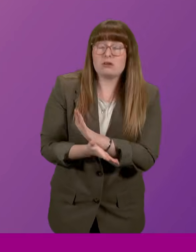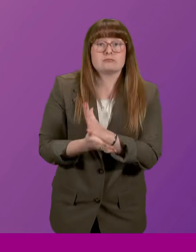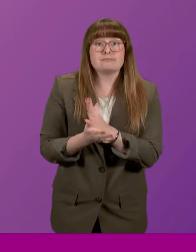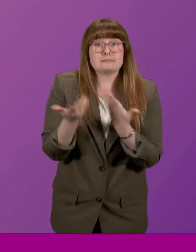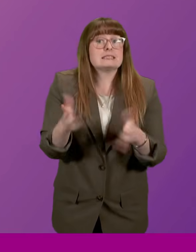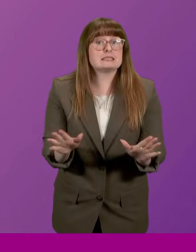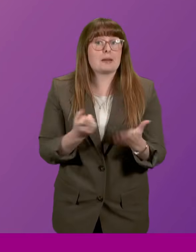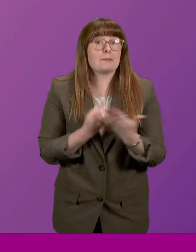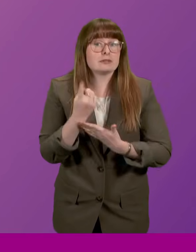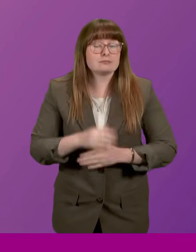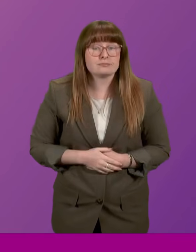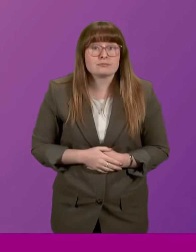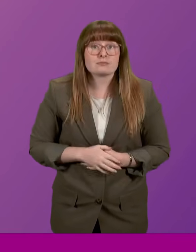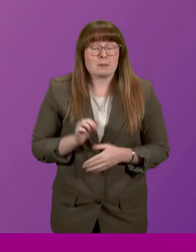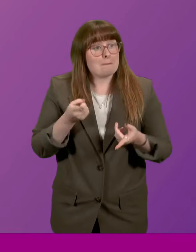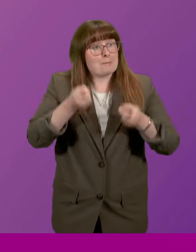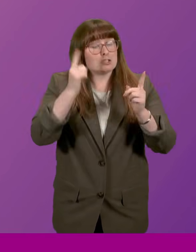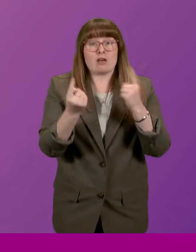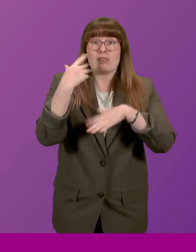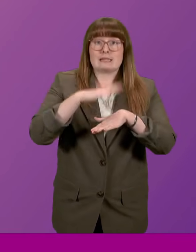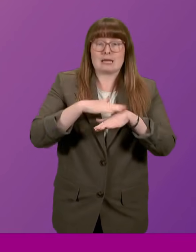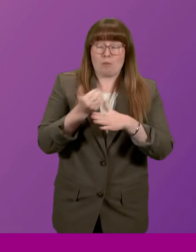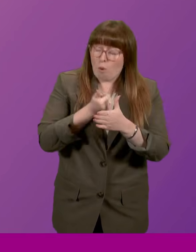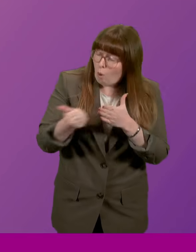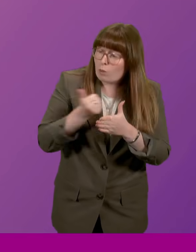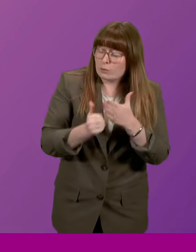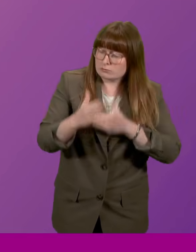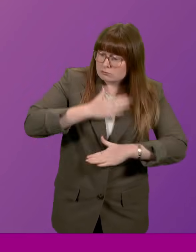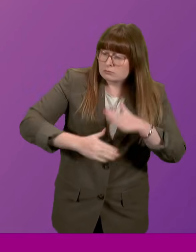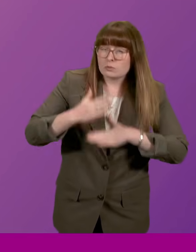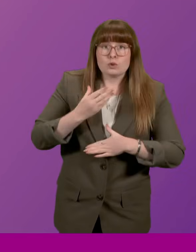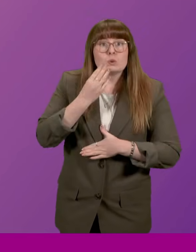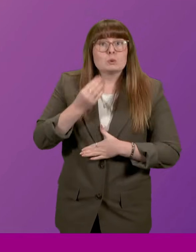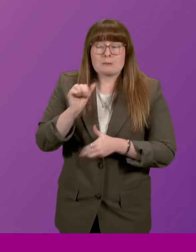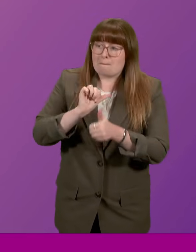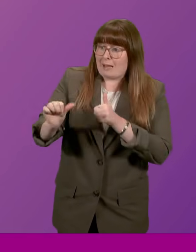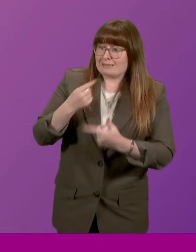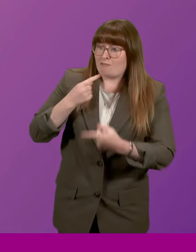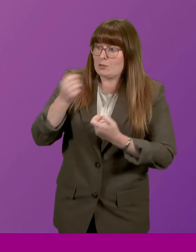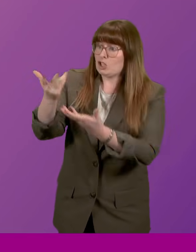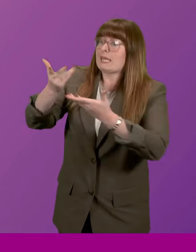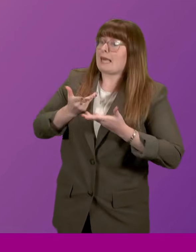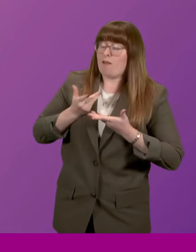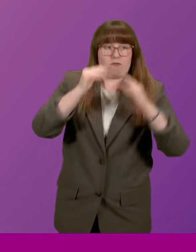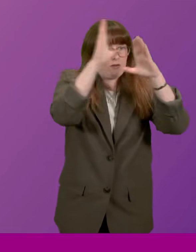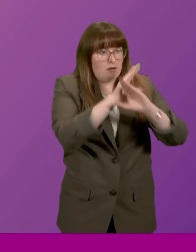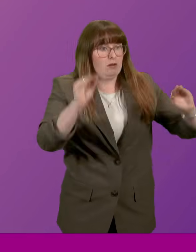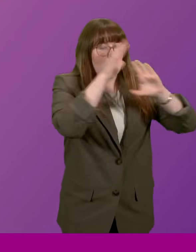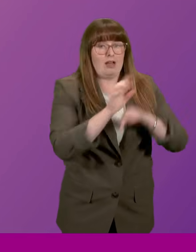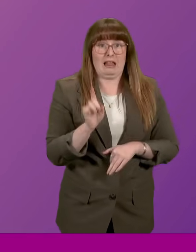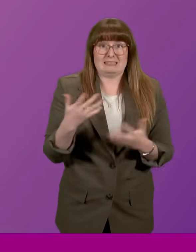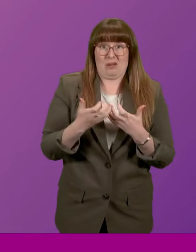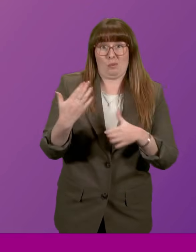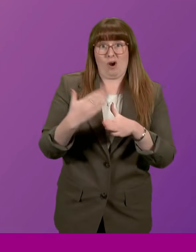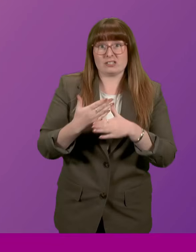lives. Ministers acted at all times based on the best information that was available to them at the time, and